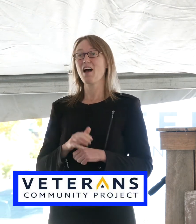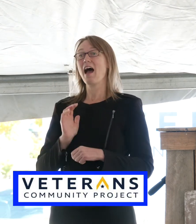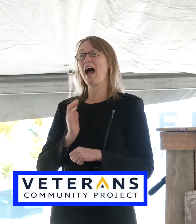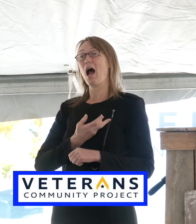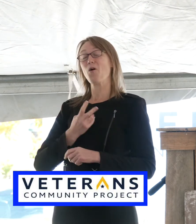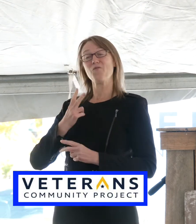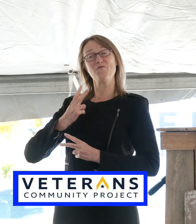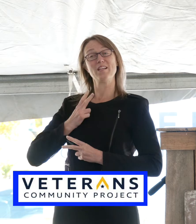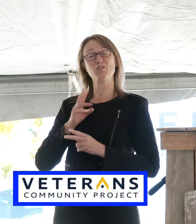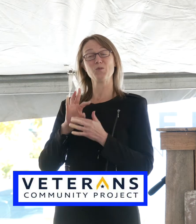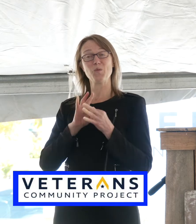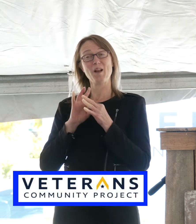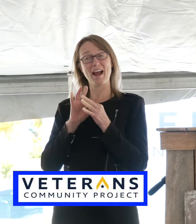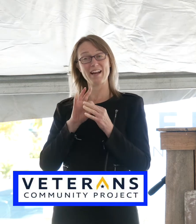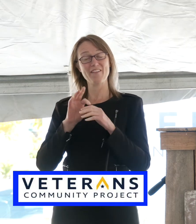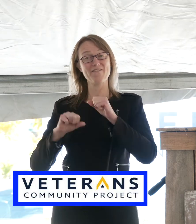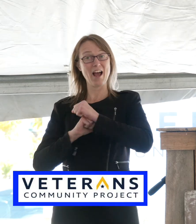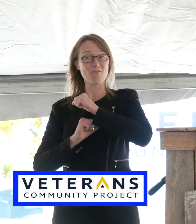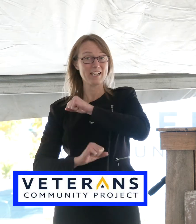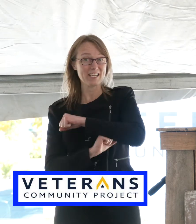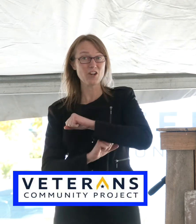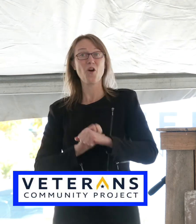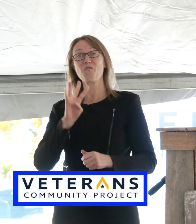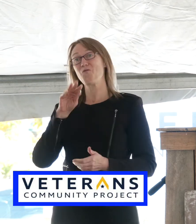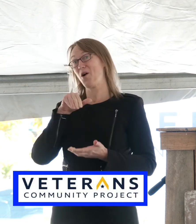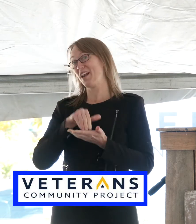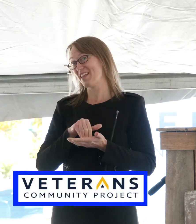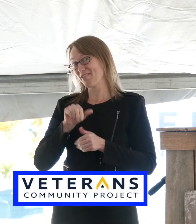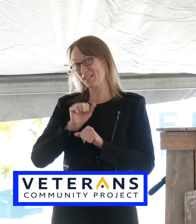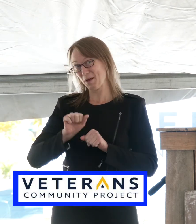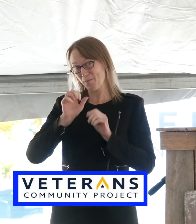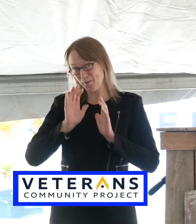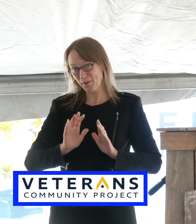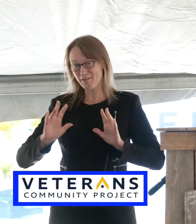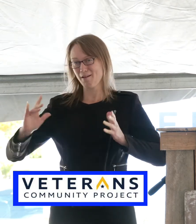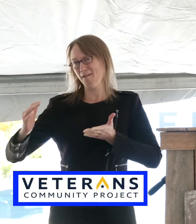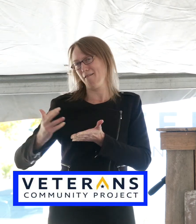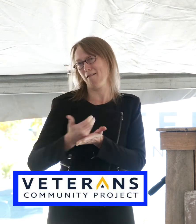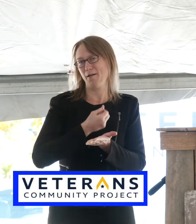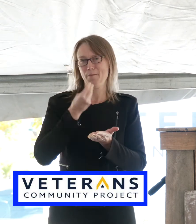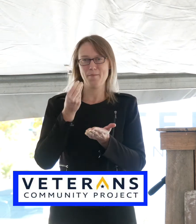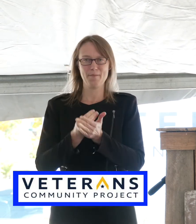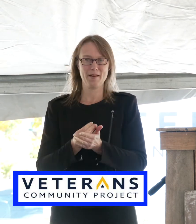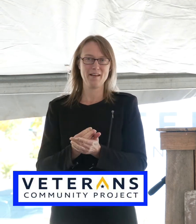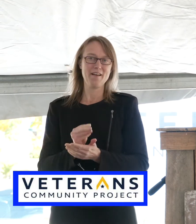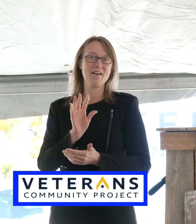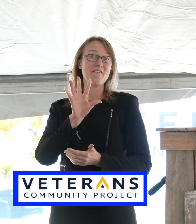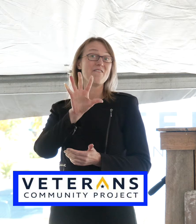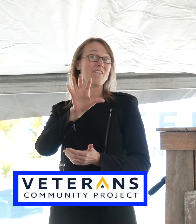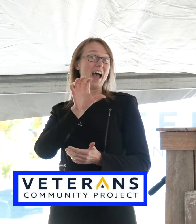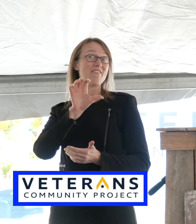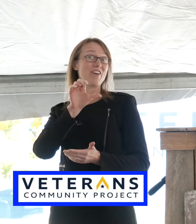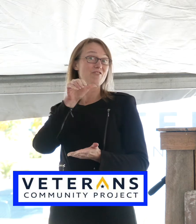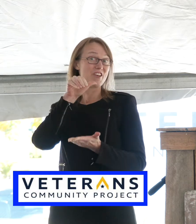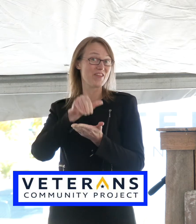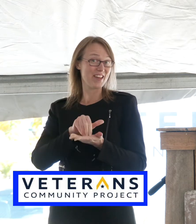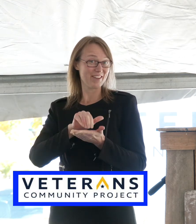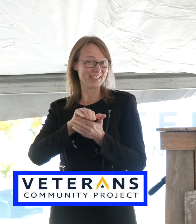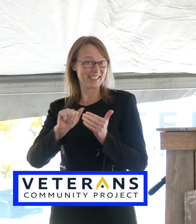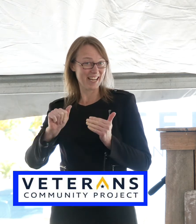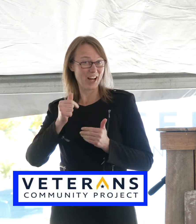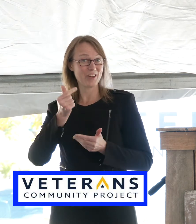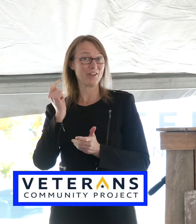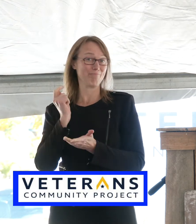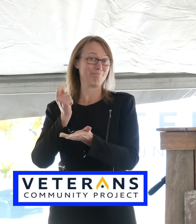our collective 4,000 employees, have pulled together to donate a $500,000 grant to